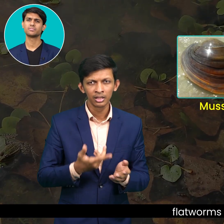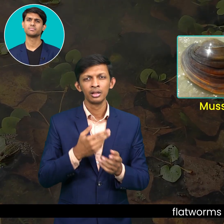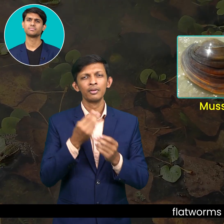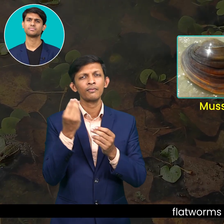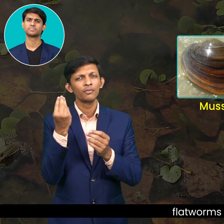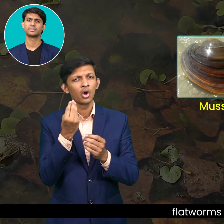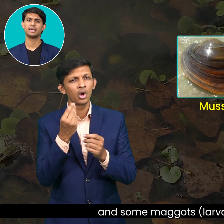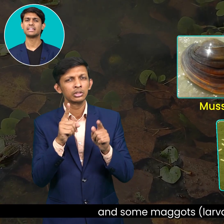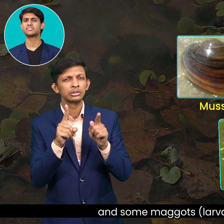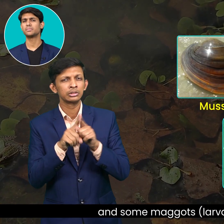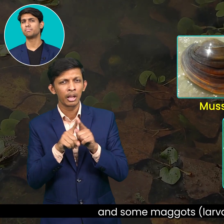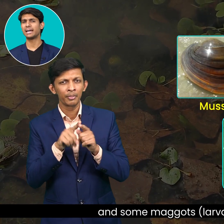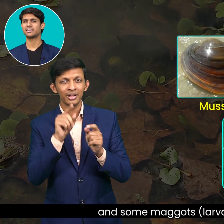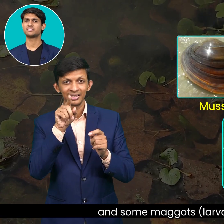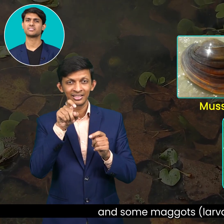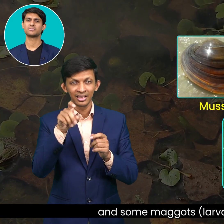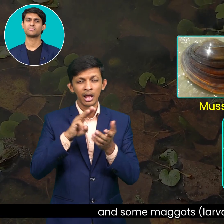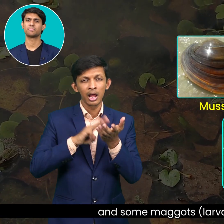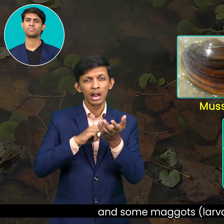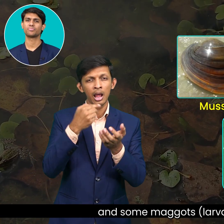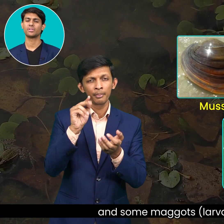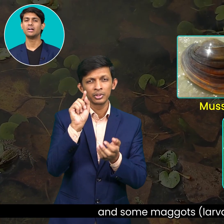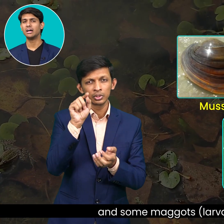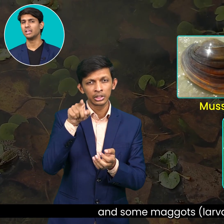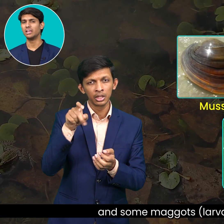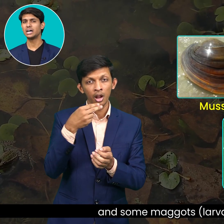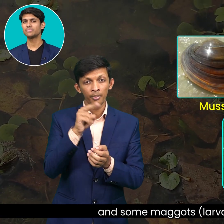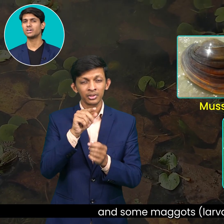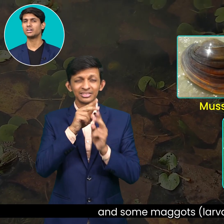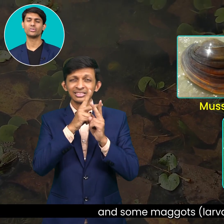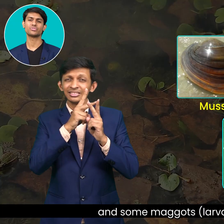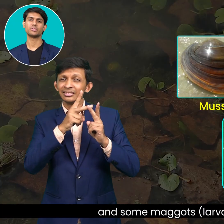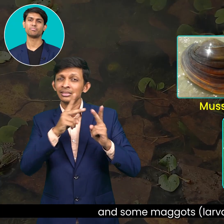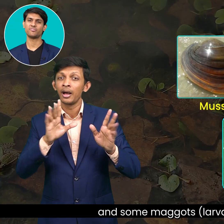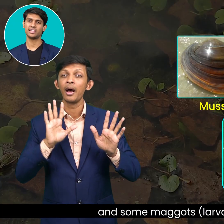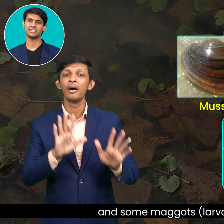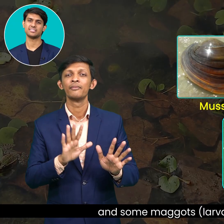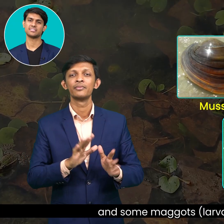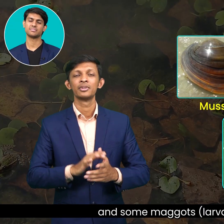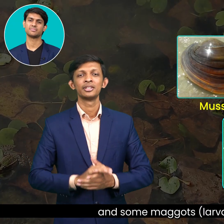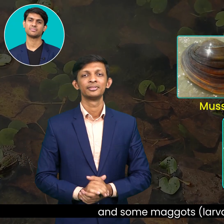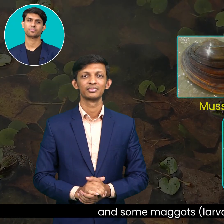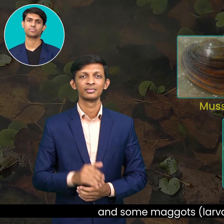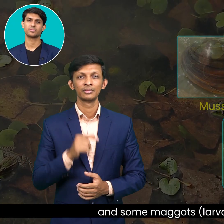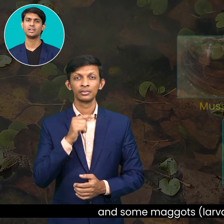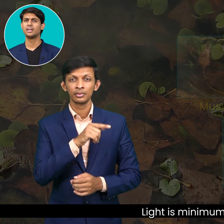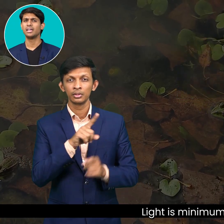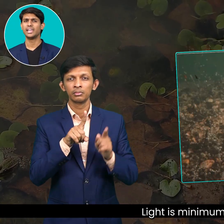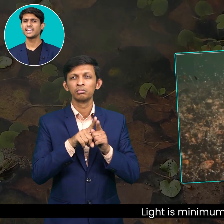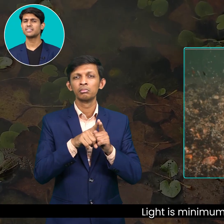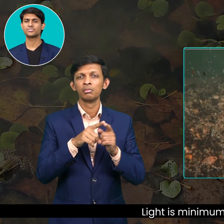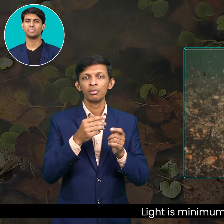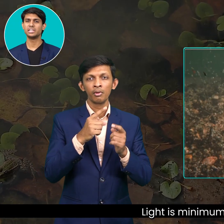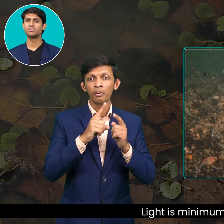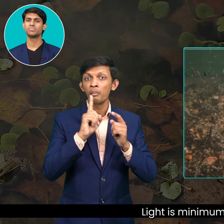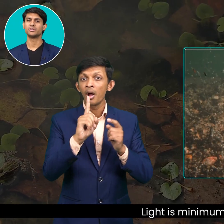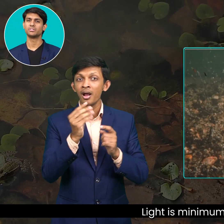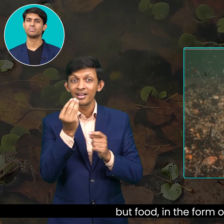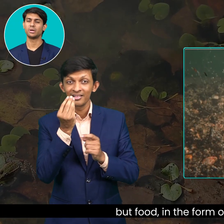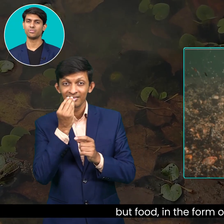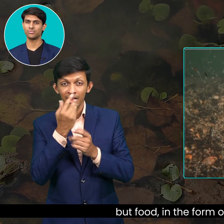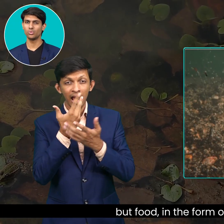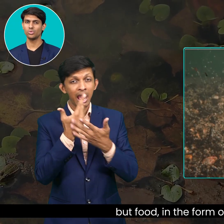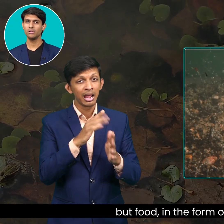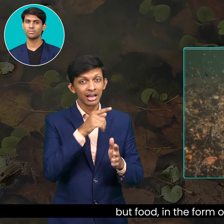flatworms, and some maggots, larvae of some flies. Light is minimum